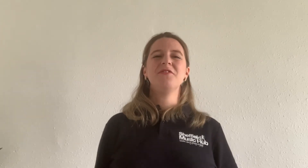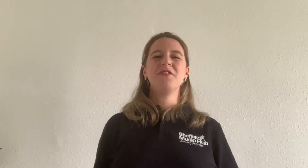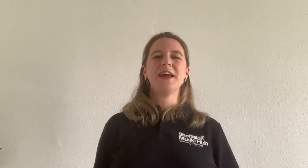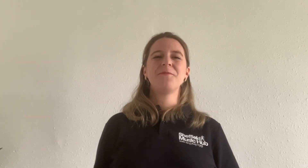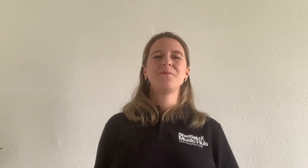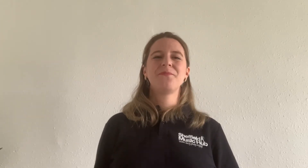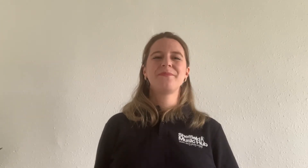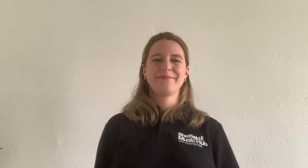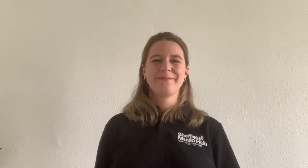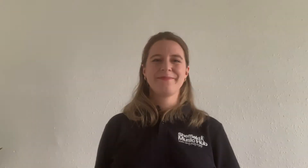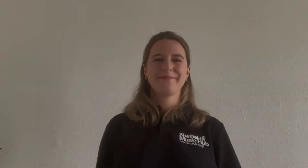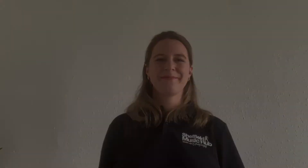Lovely.